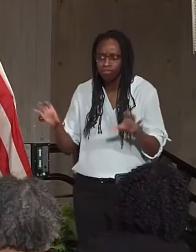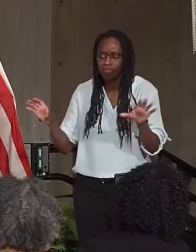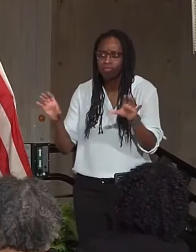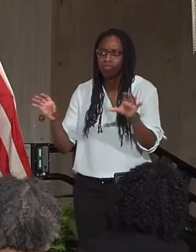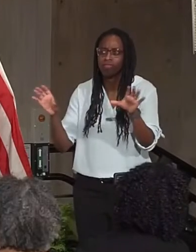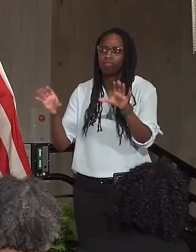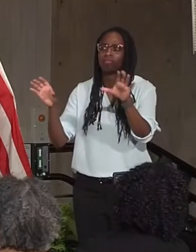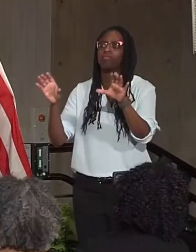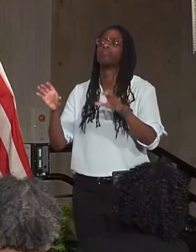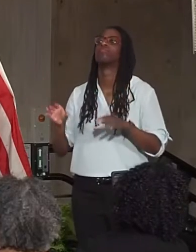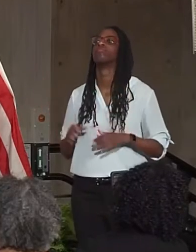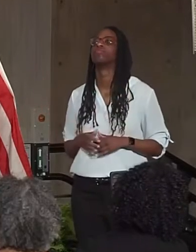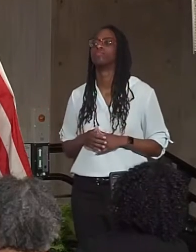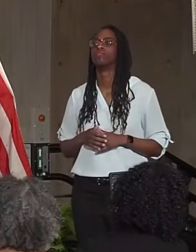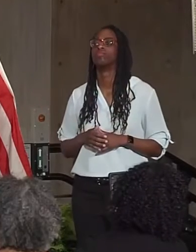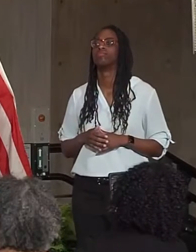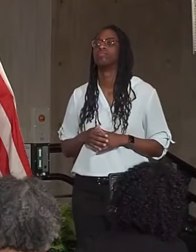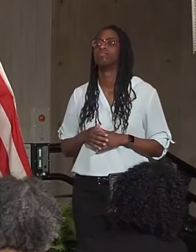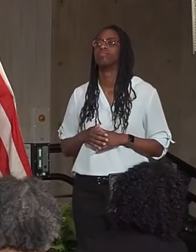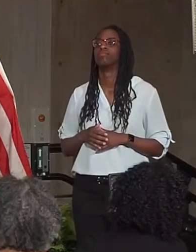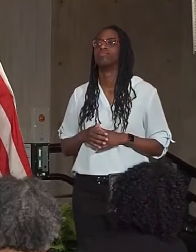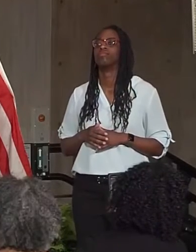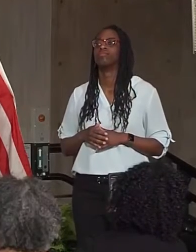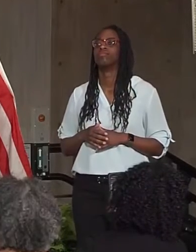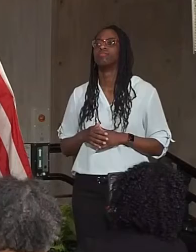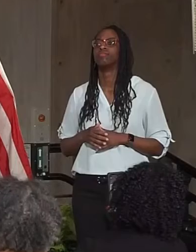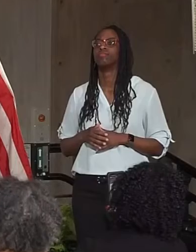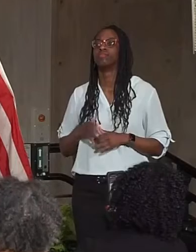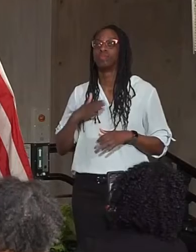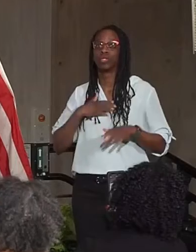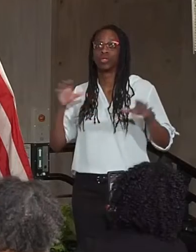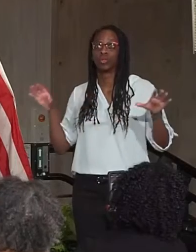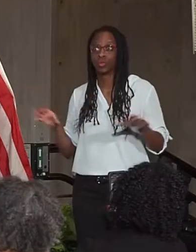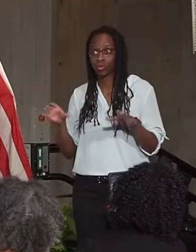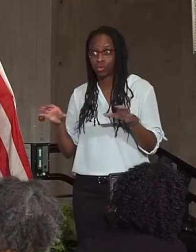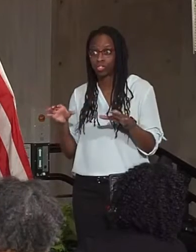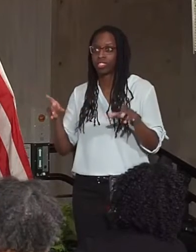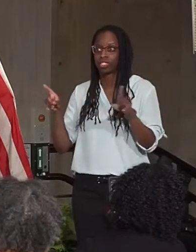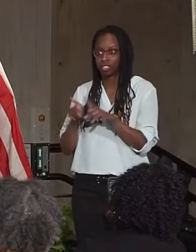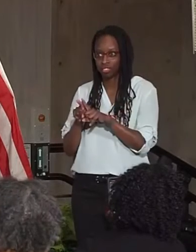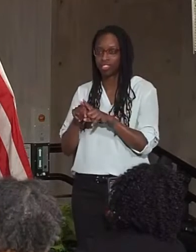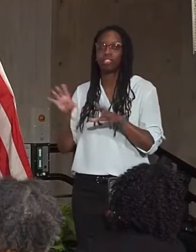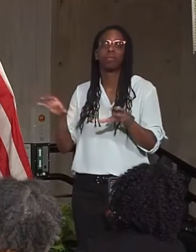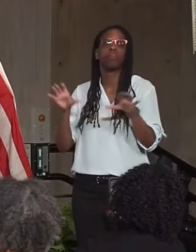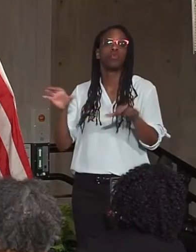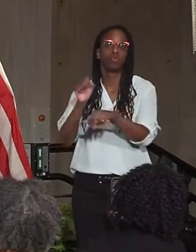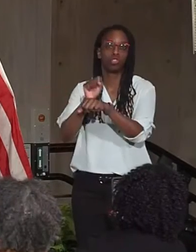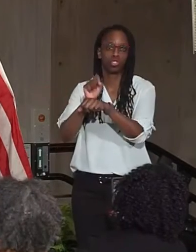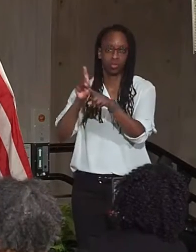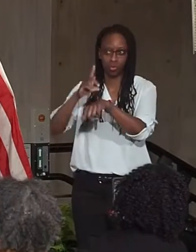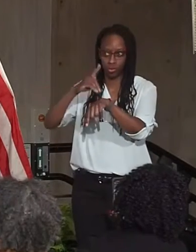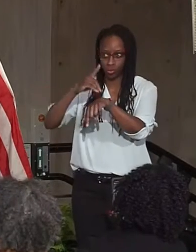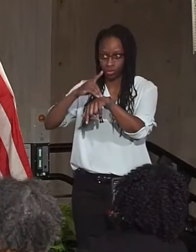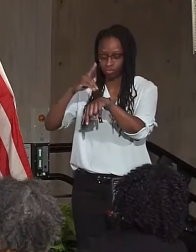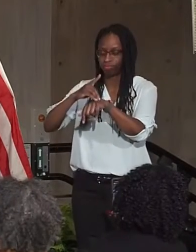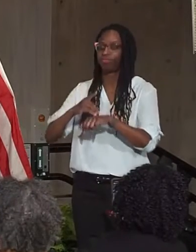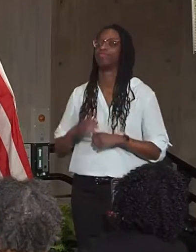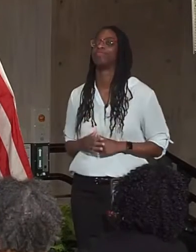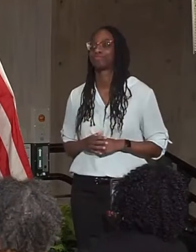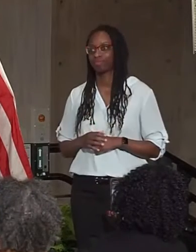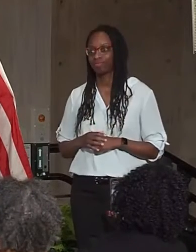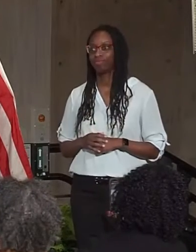and impartially discharge and perform. Discharge and perform. All the duties incumbent on